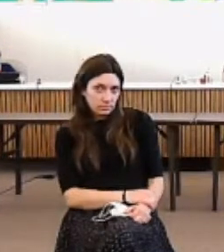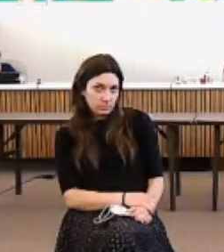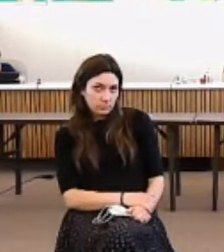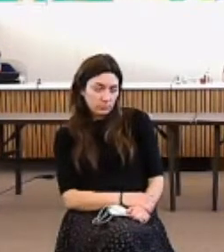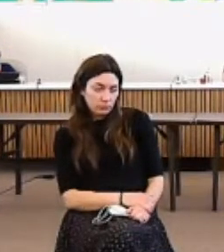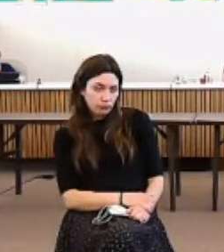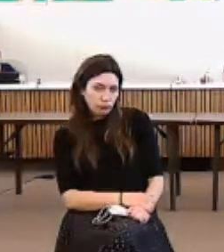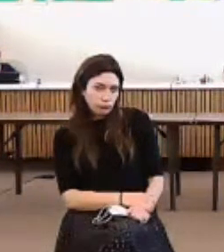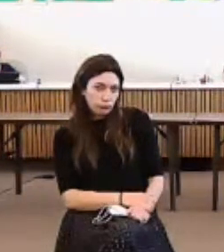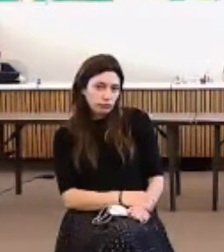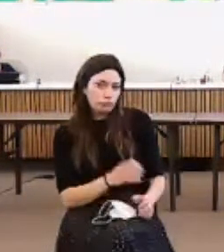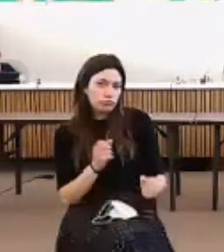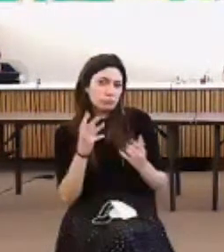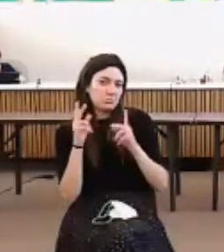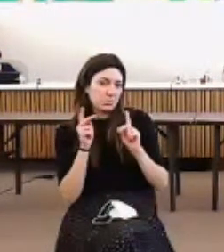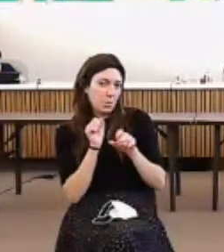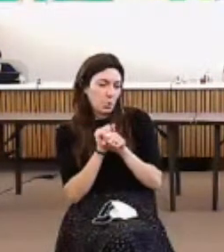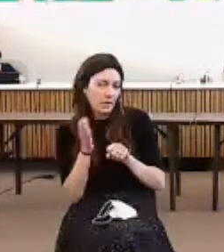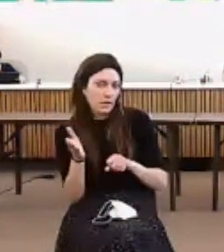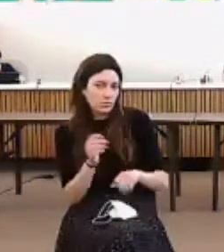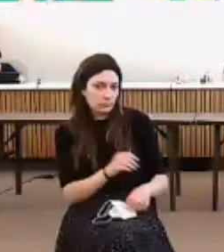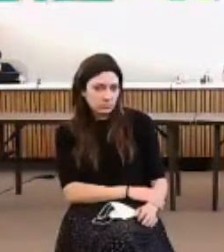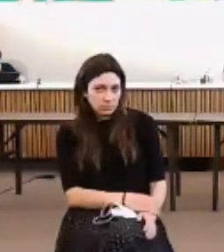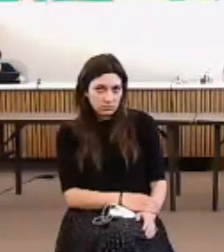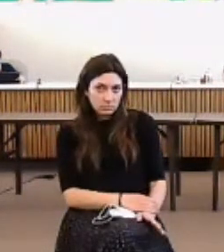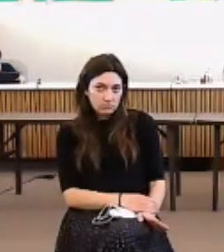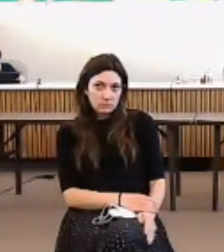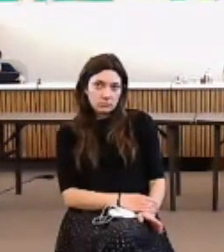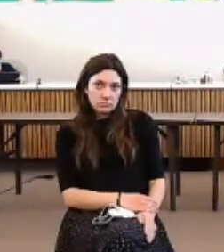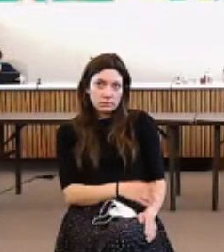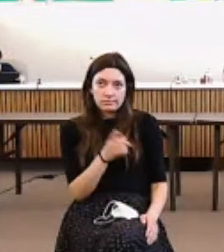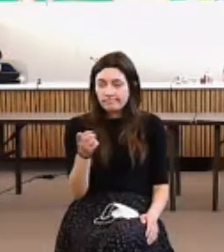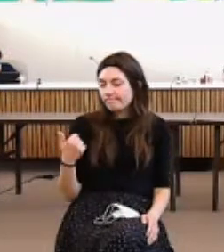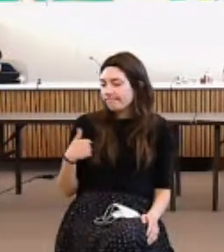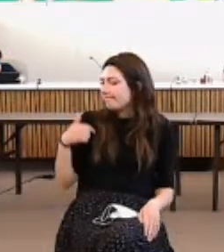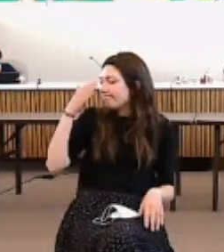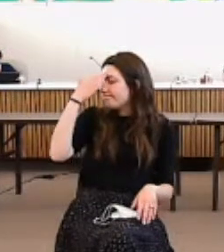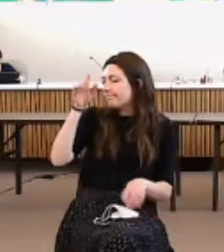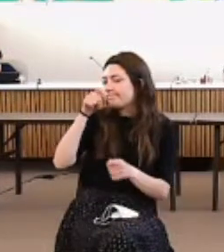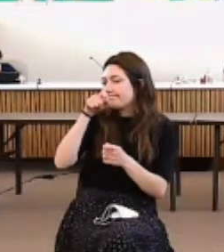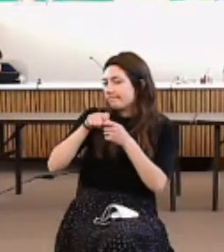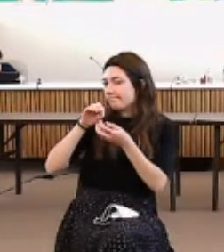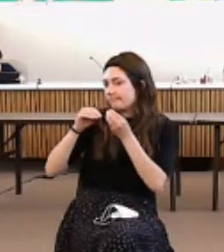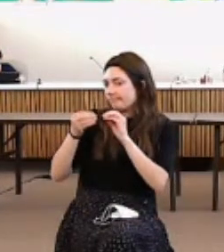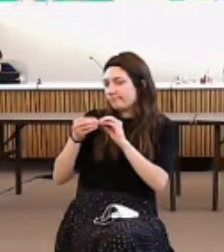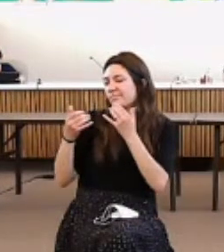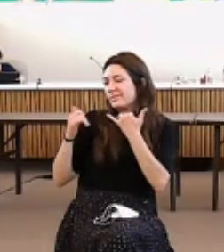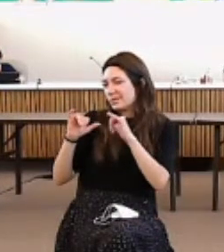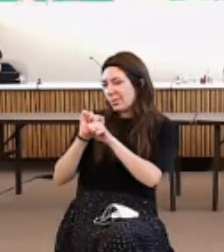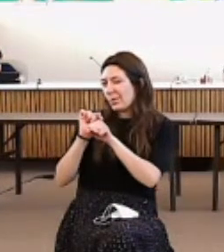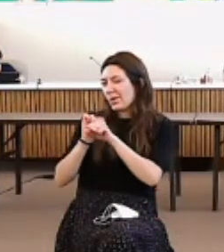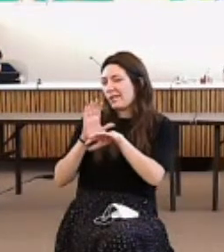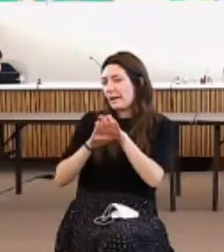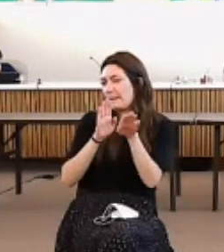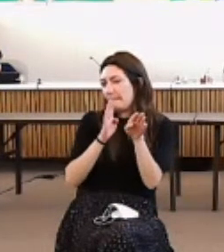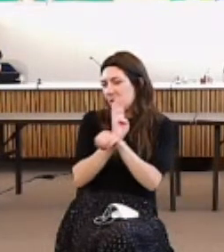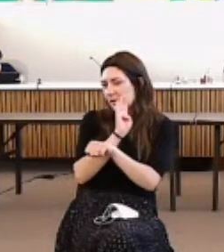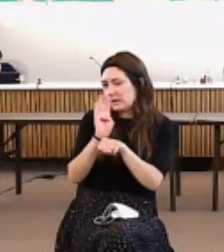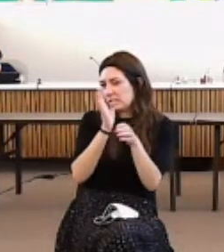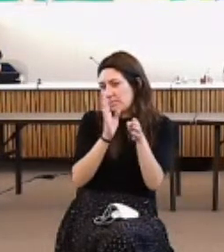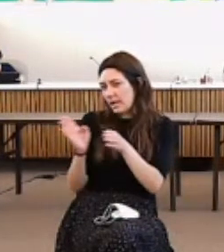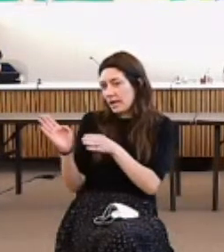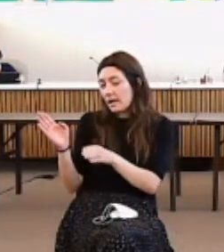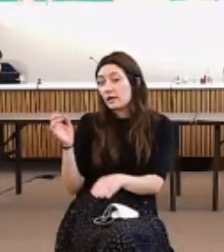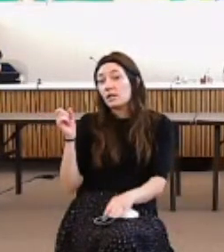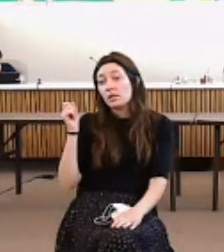a organization like this? I don't have the exact number of that. I said we're working out that business plan. There Sure. will be a